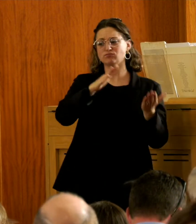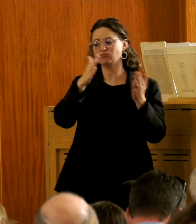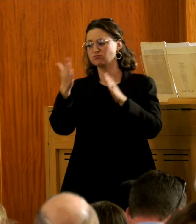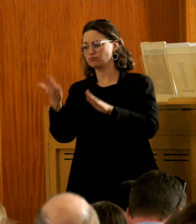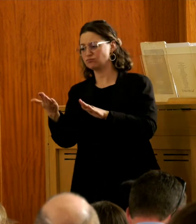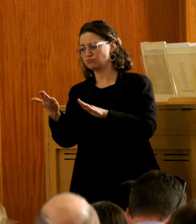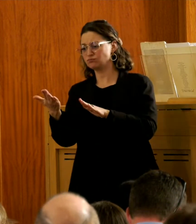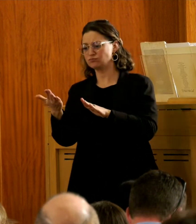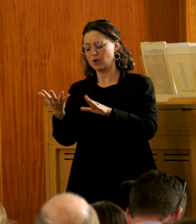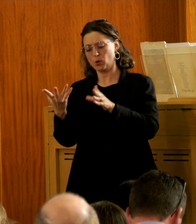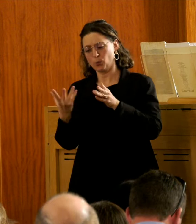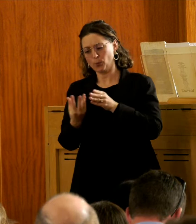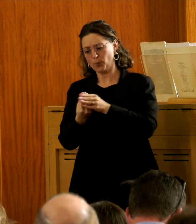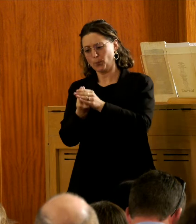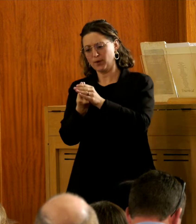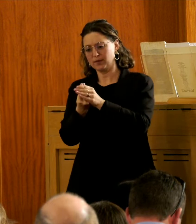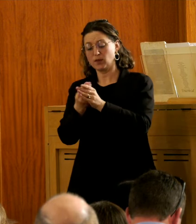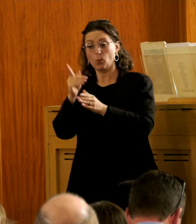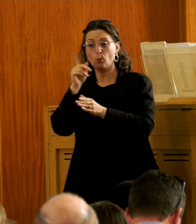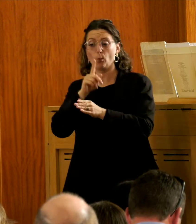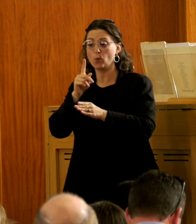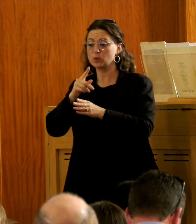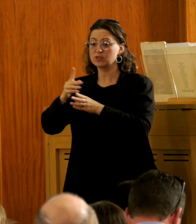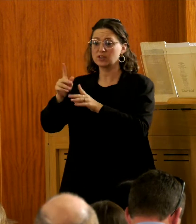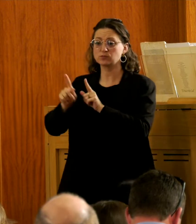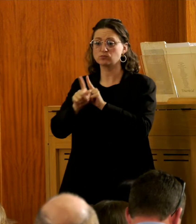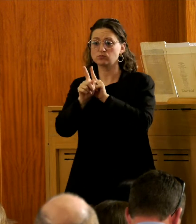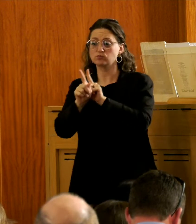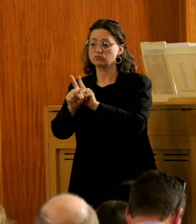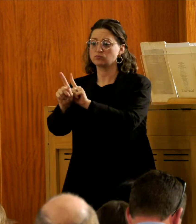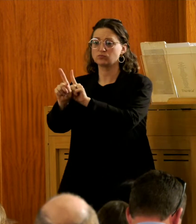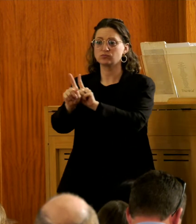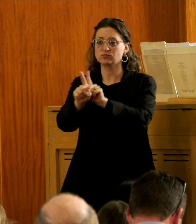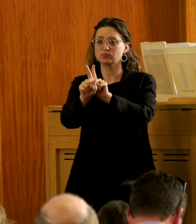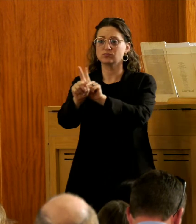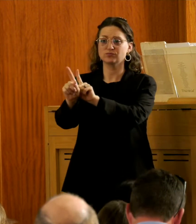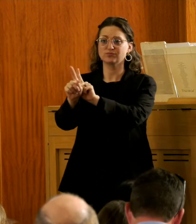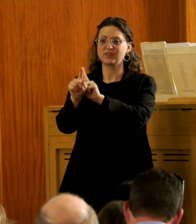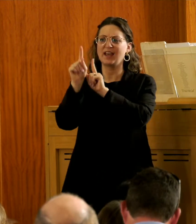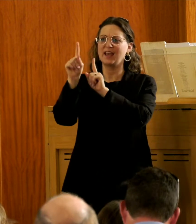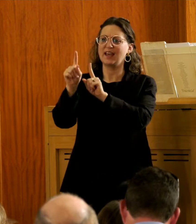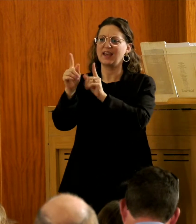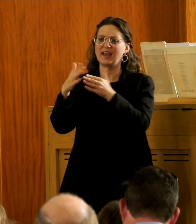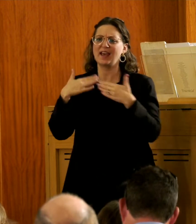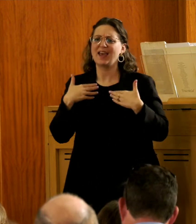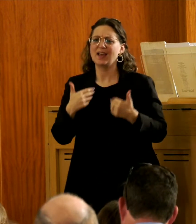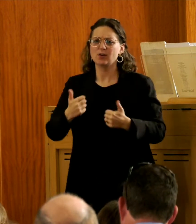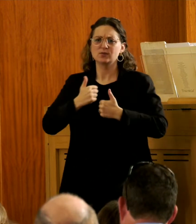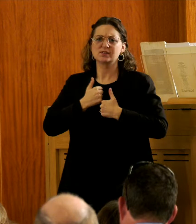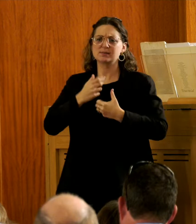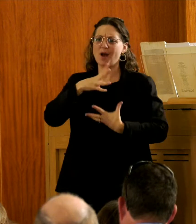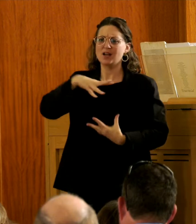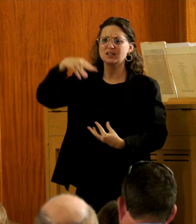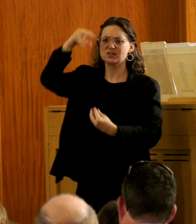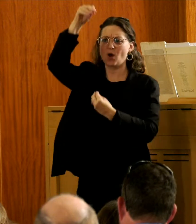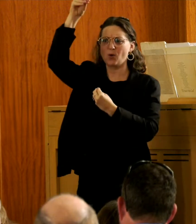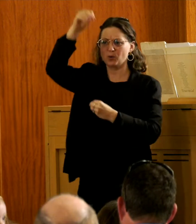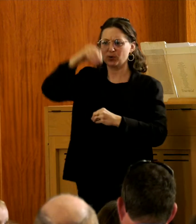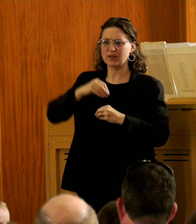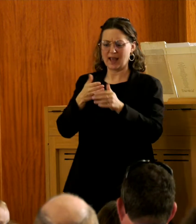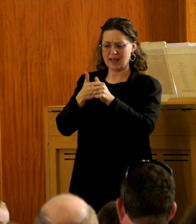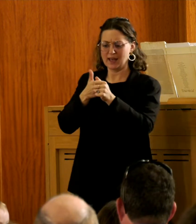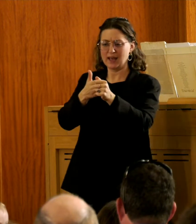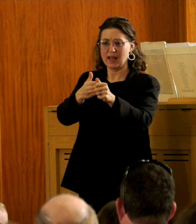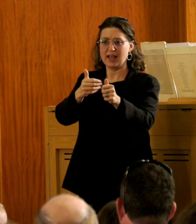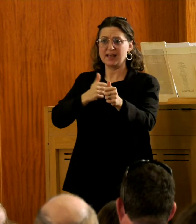leadeth me beside the still waters. He restoreth my soul. He leadeth me in the paths of